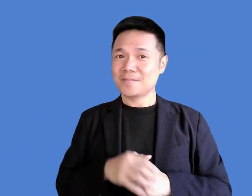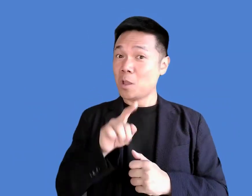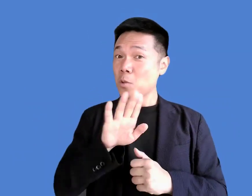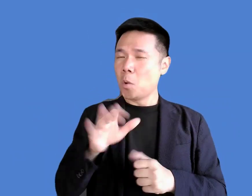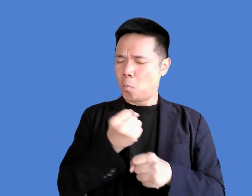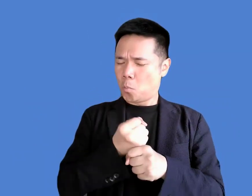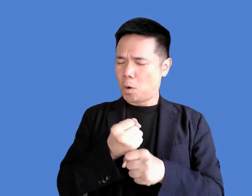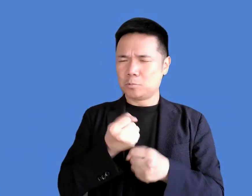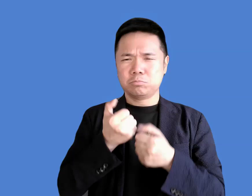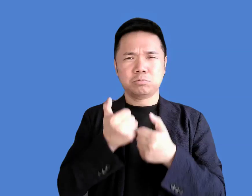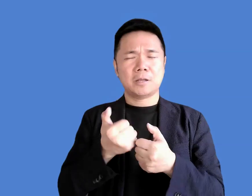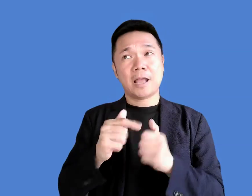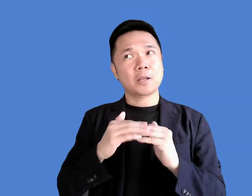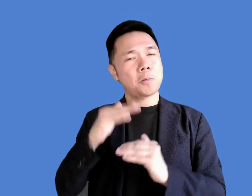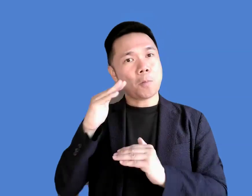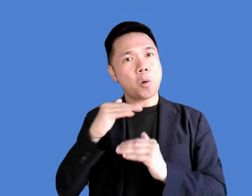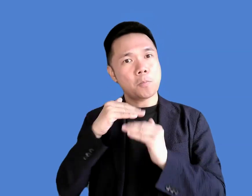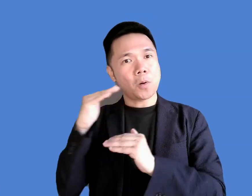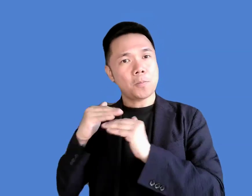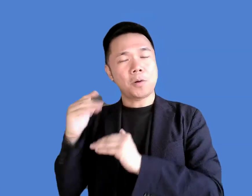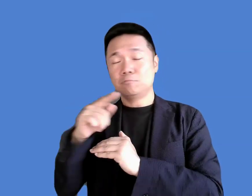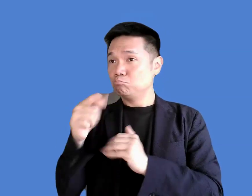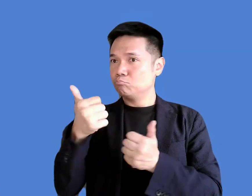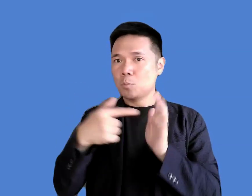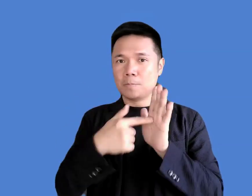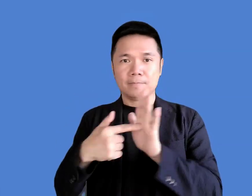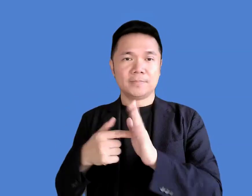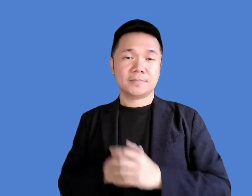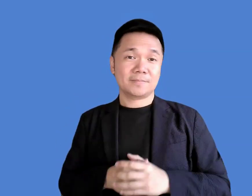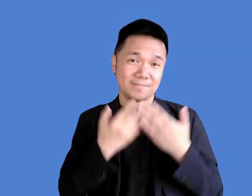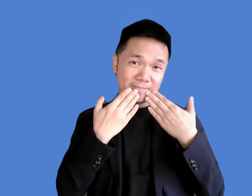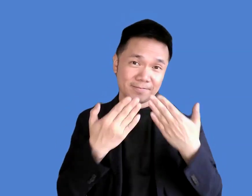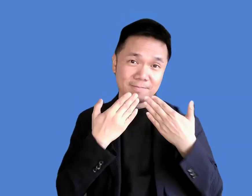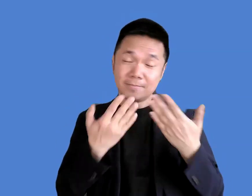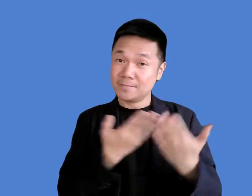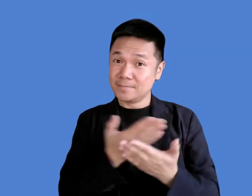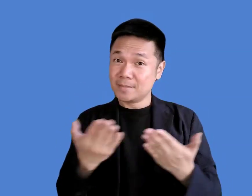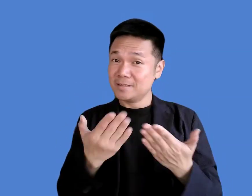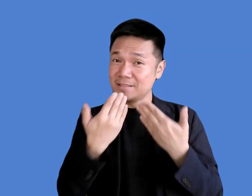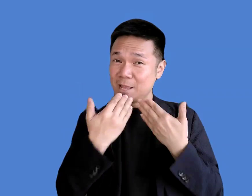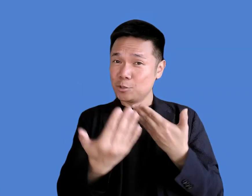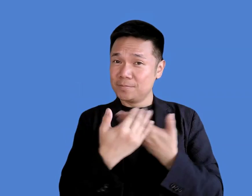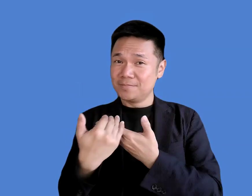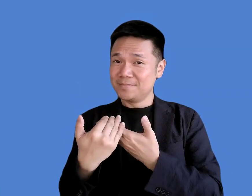you're doing, and I know many more examples that are out there. So thank you everyone for staying with us,